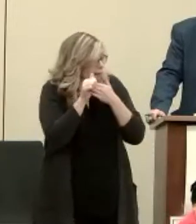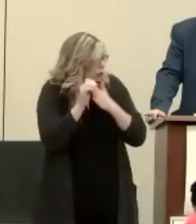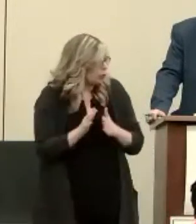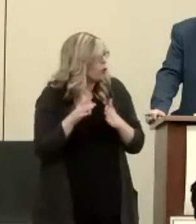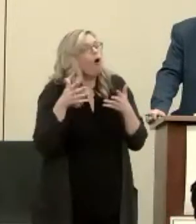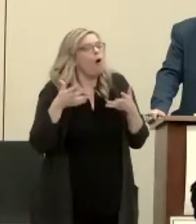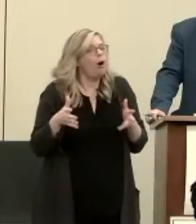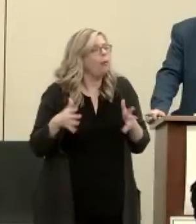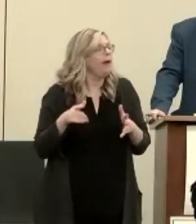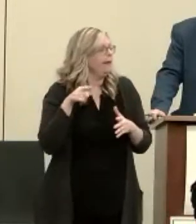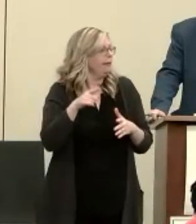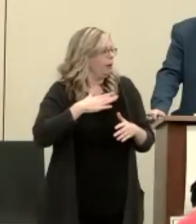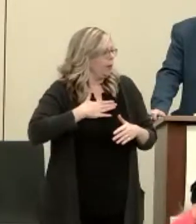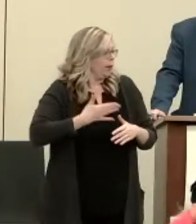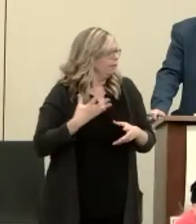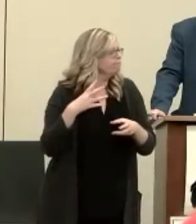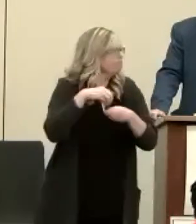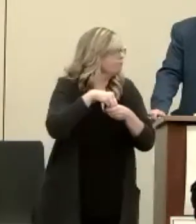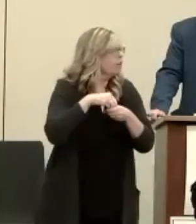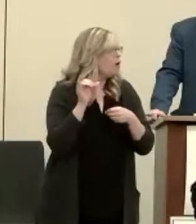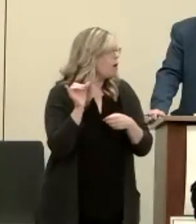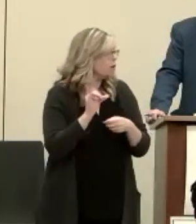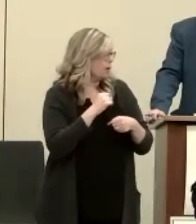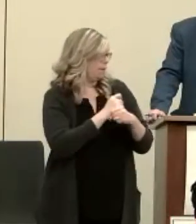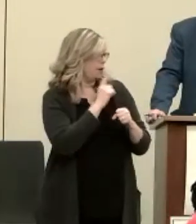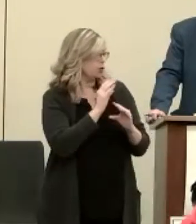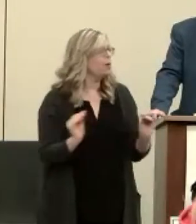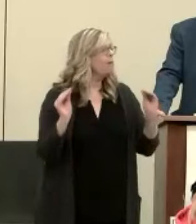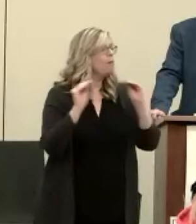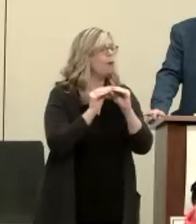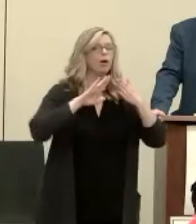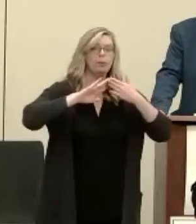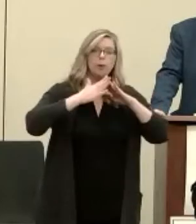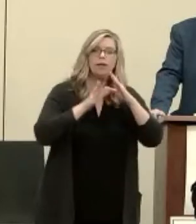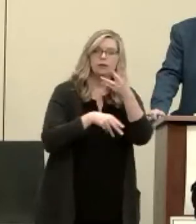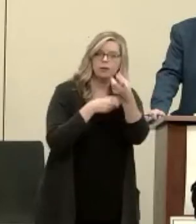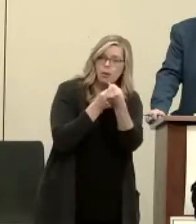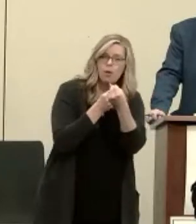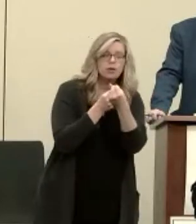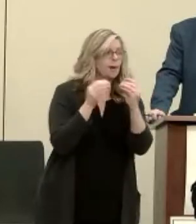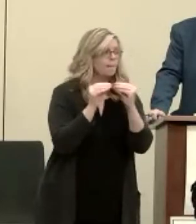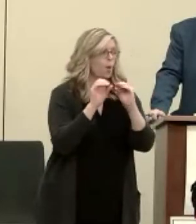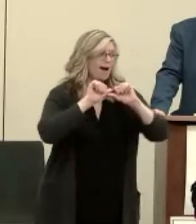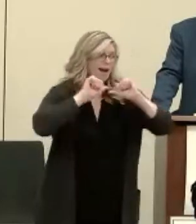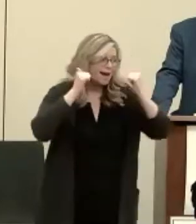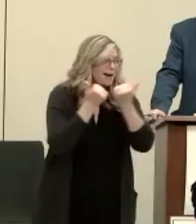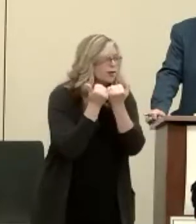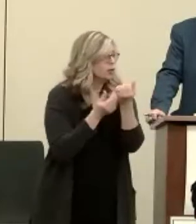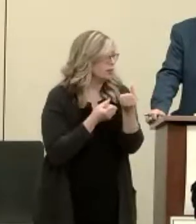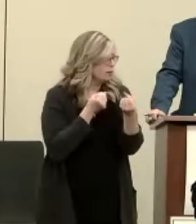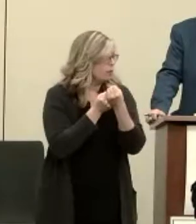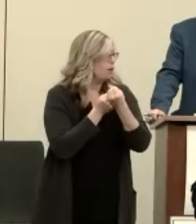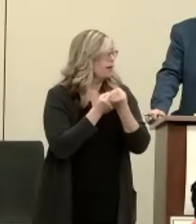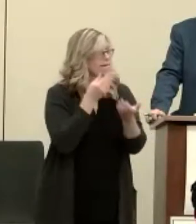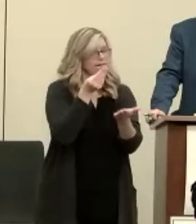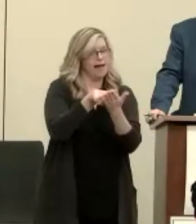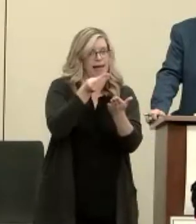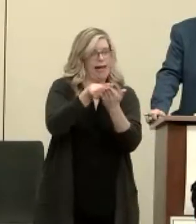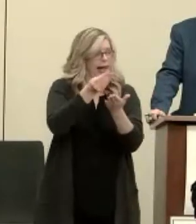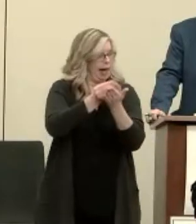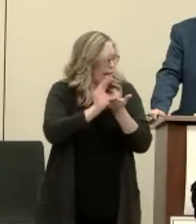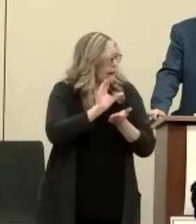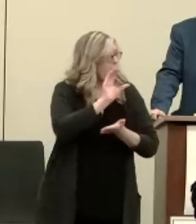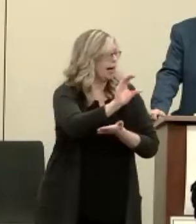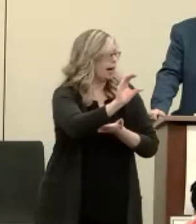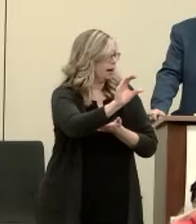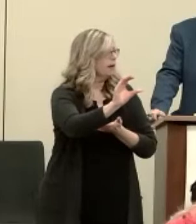forward, and by ensuring there are more community supports and agency supports through funding, adequate funding, to